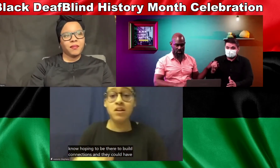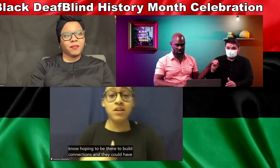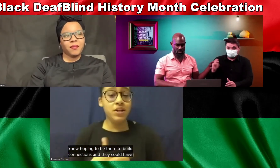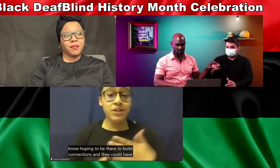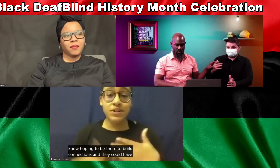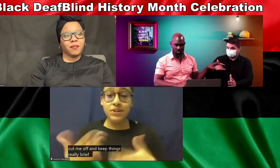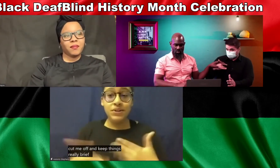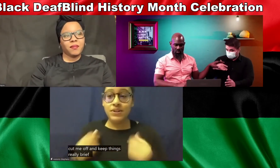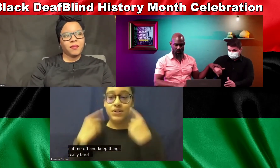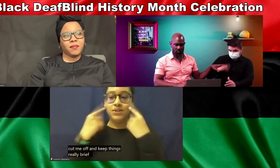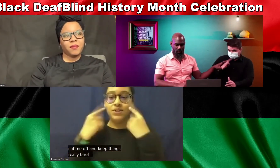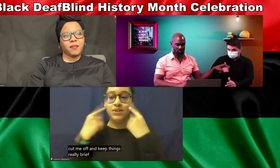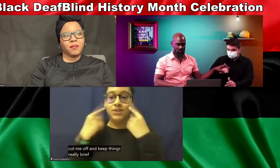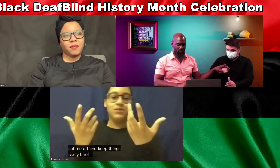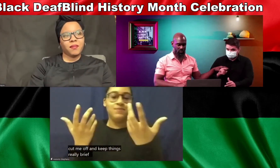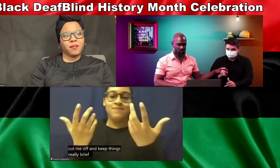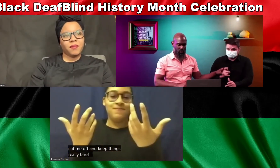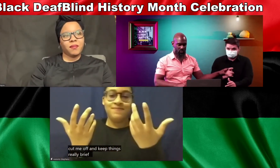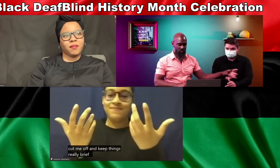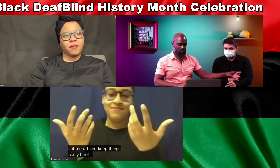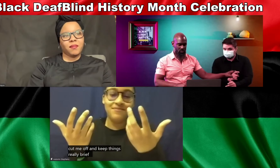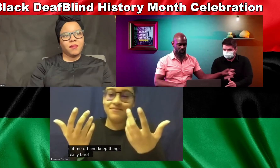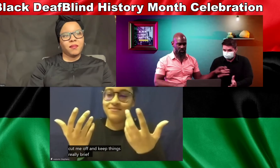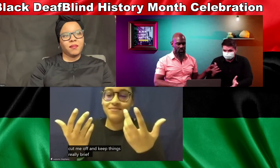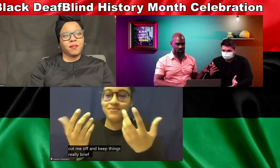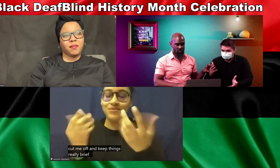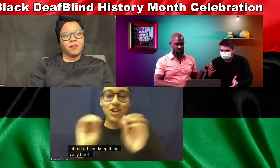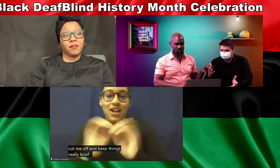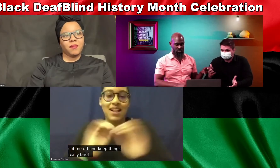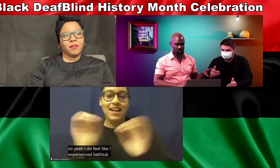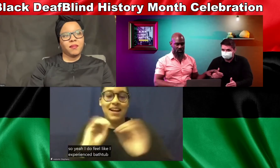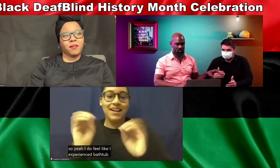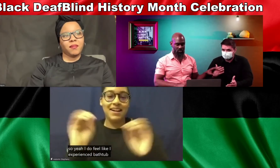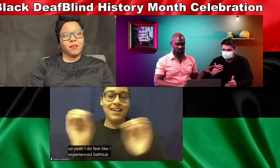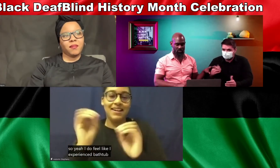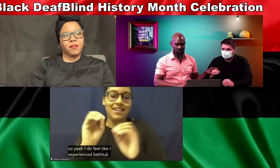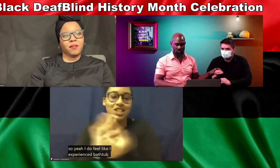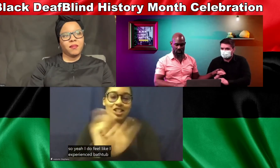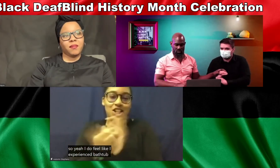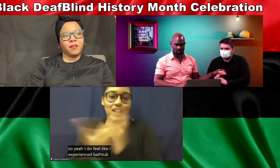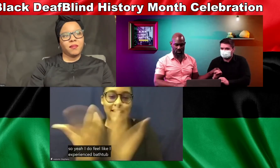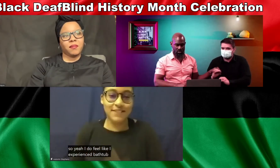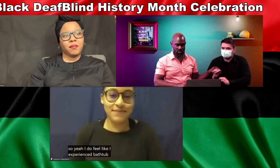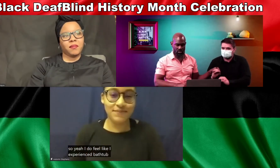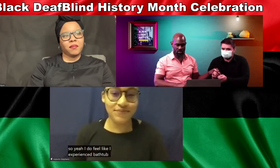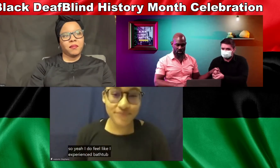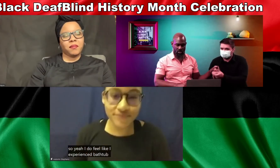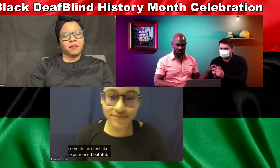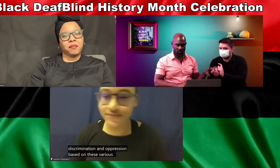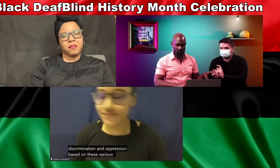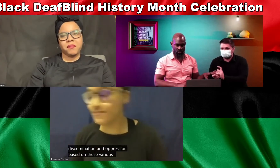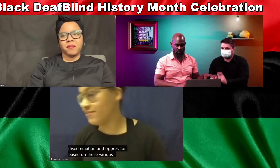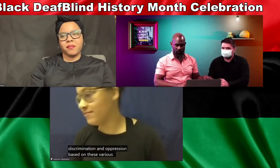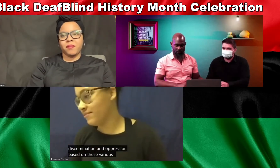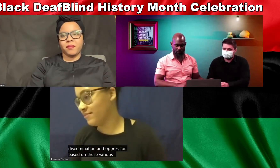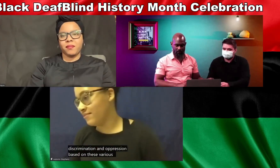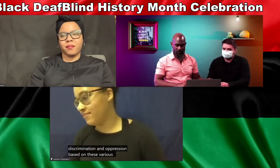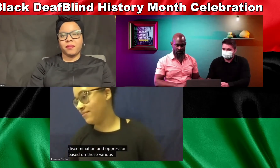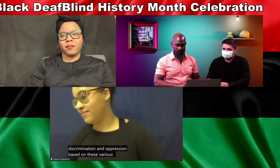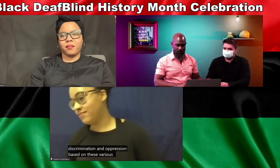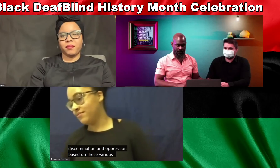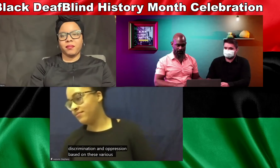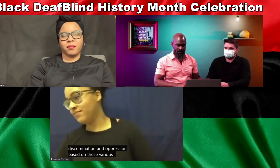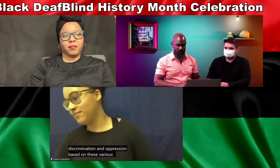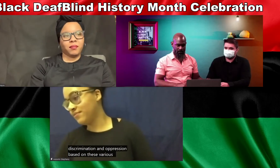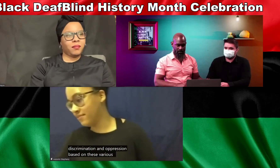So yeah, I do feel like I experienced that discrimination and oppression based on these various identities. And yeah,